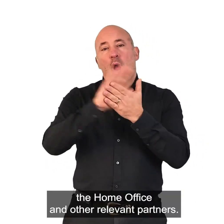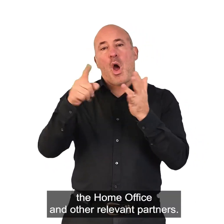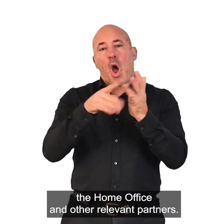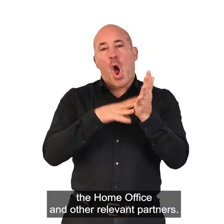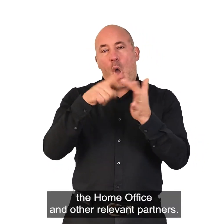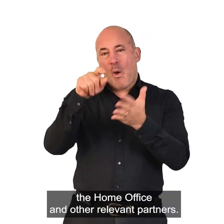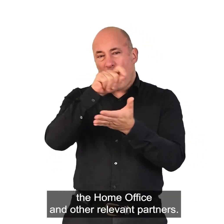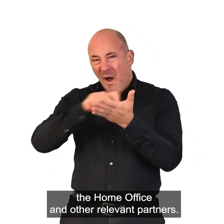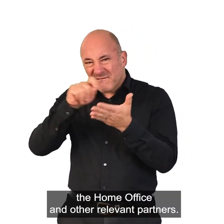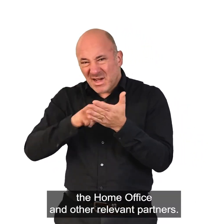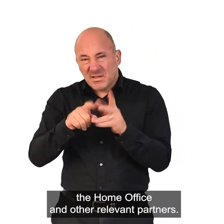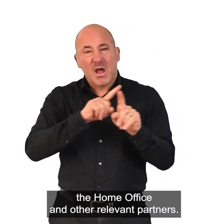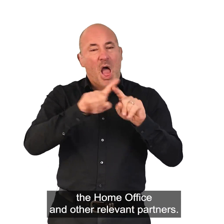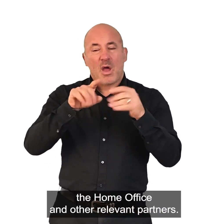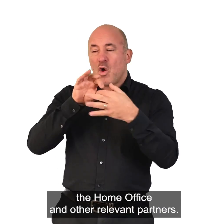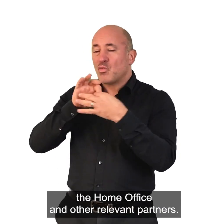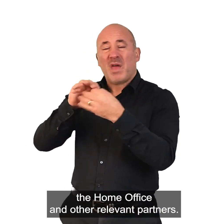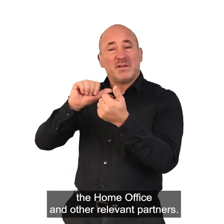Home Office and other relevant partners.